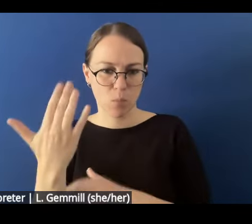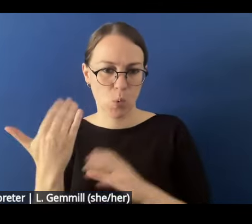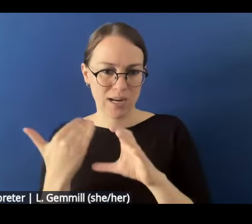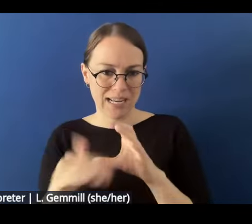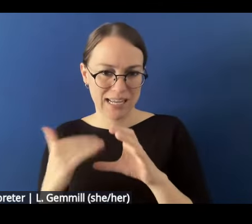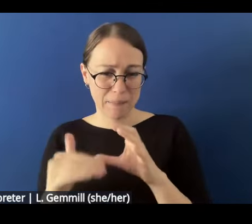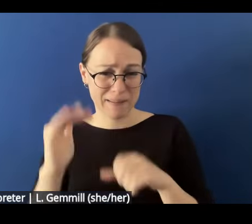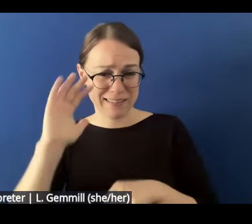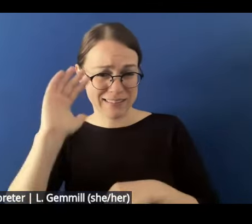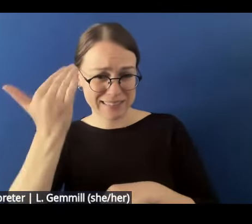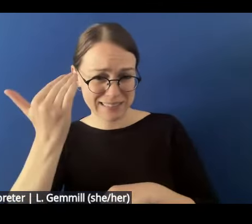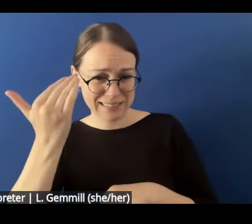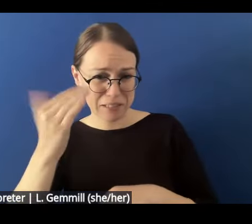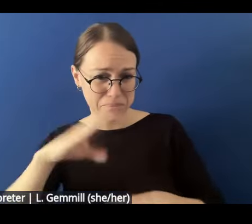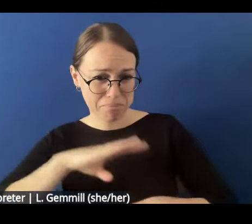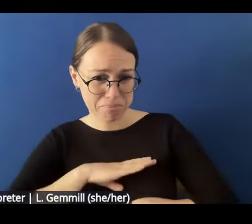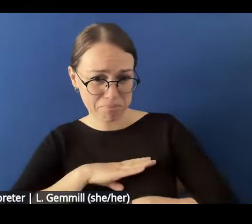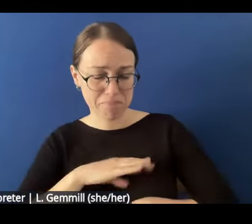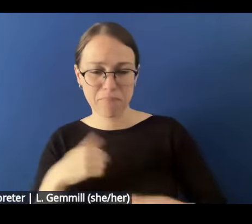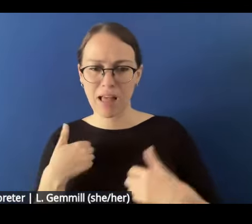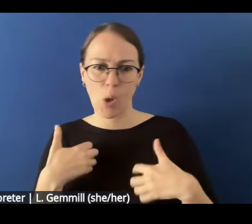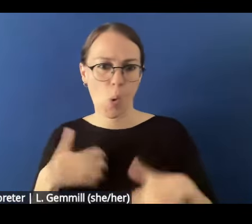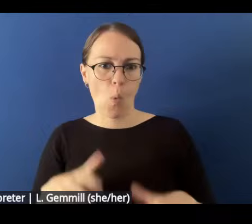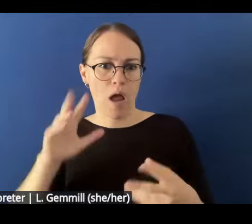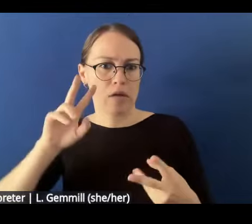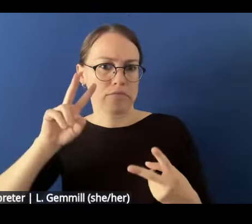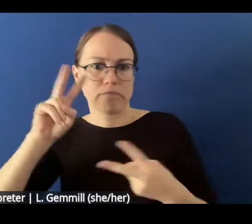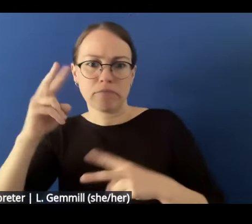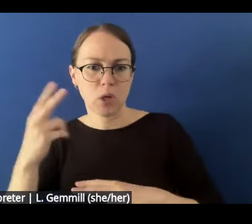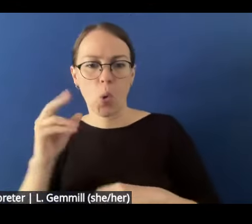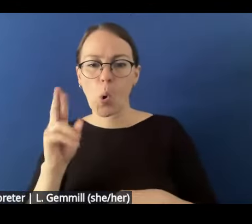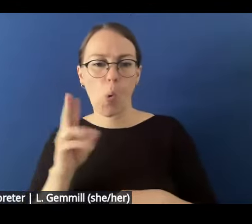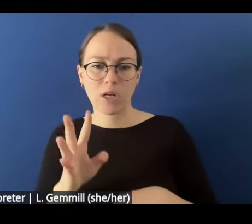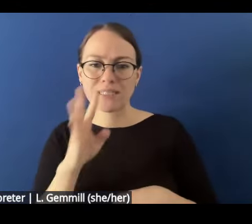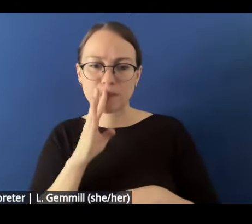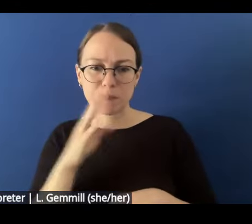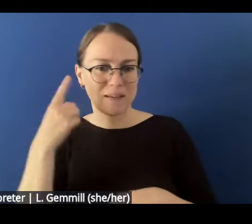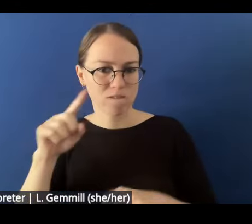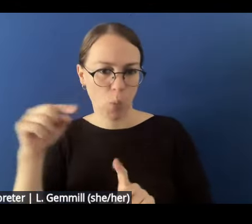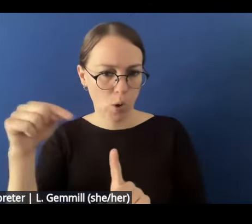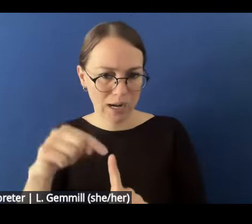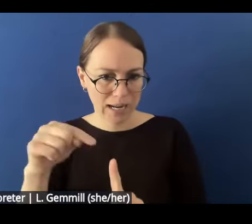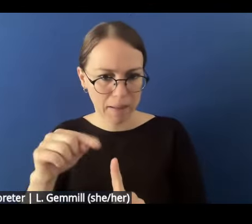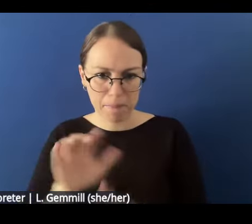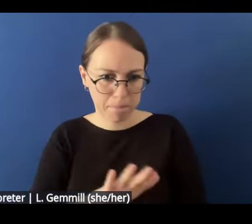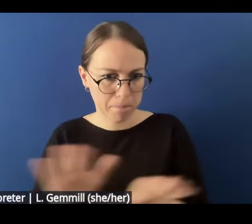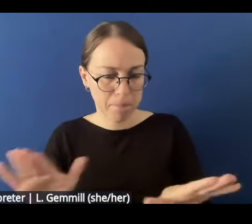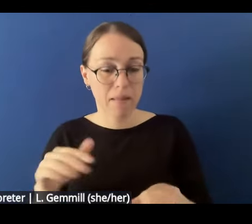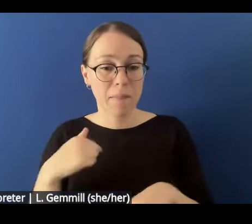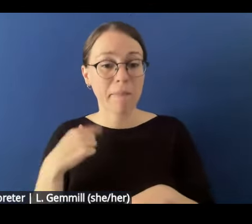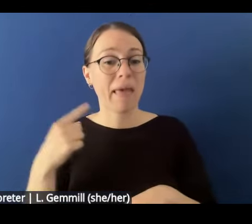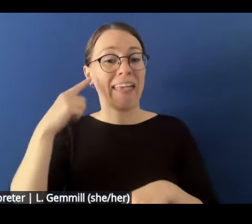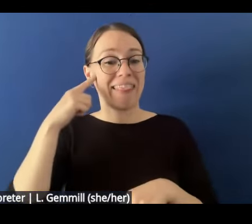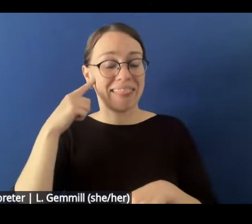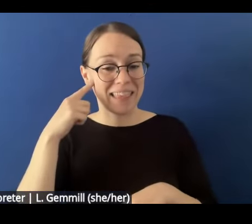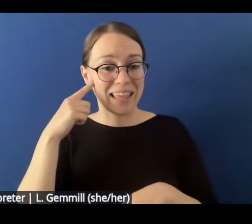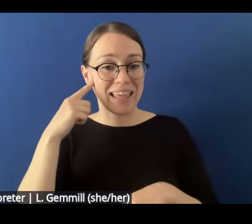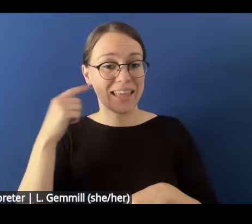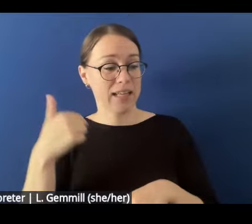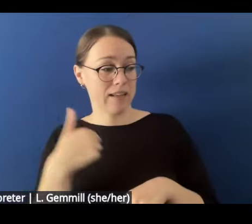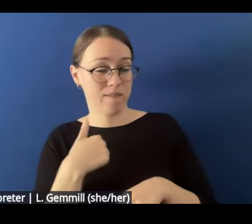do not want to misspeak or speak on his behalf at all. But I think by virtue of us making